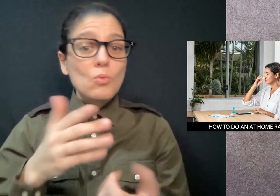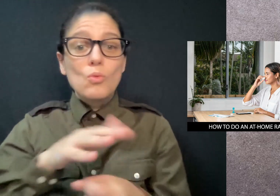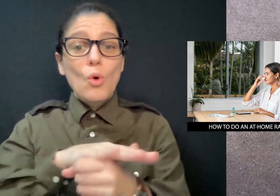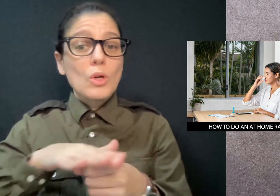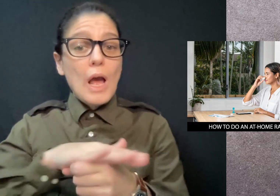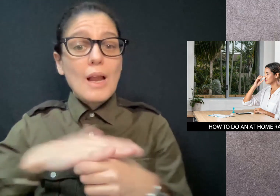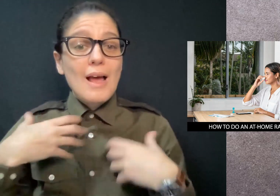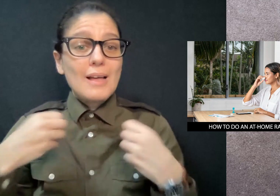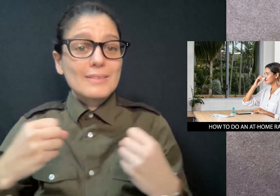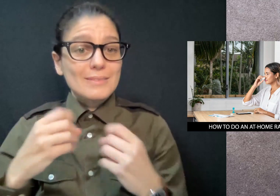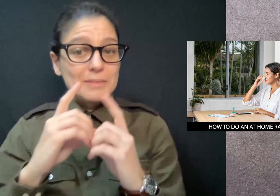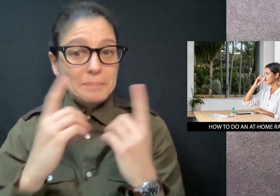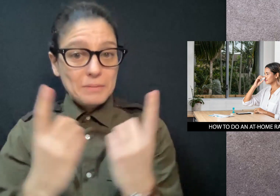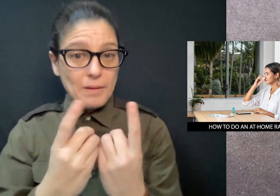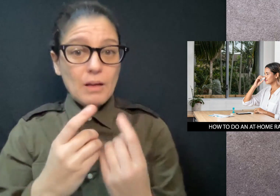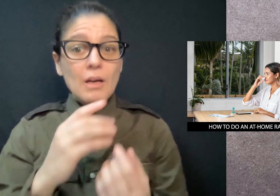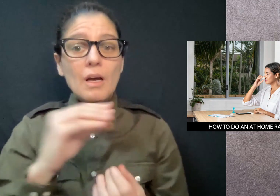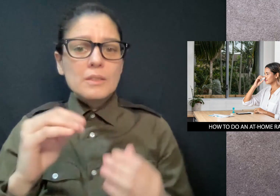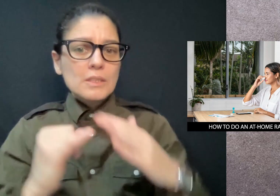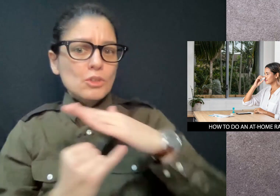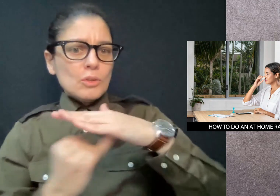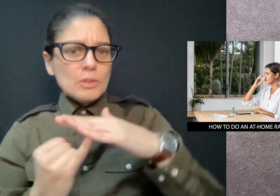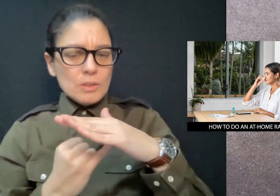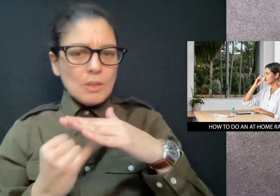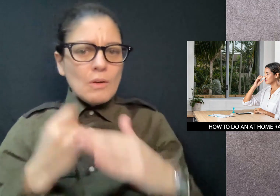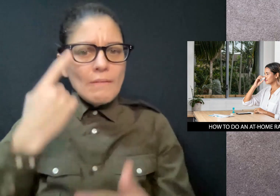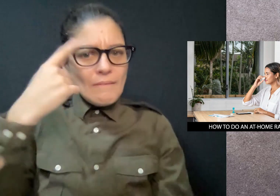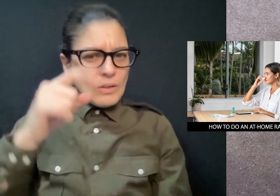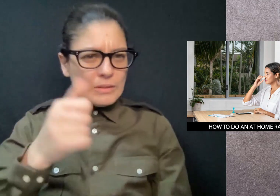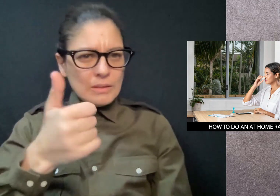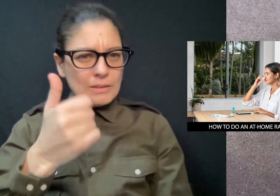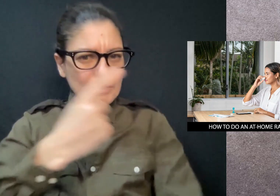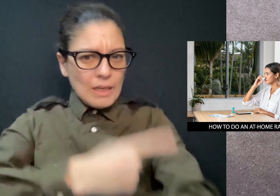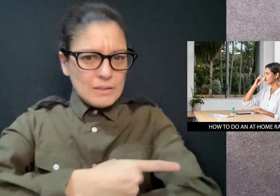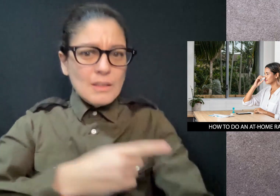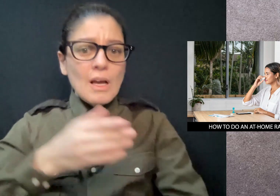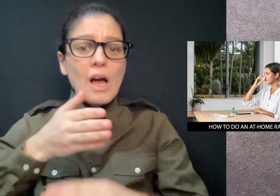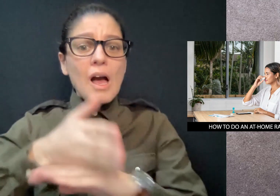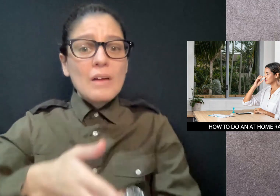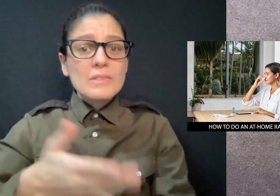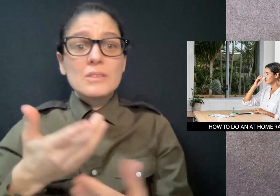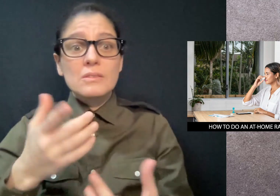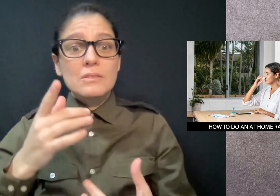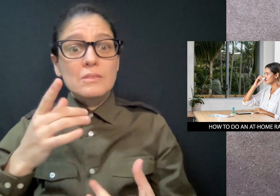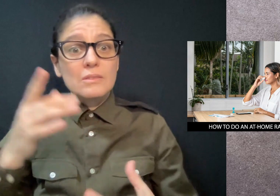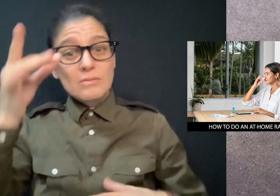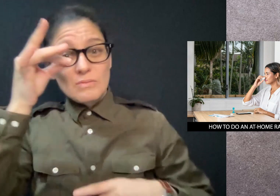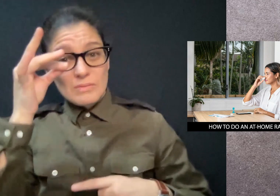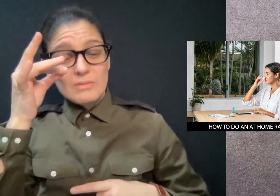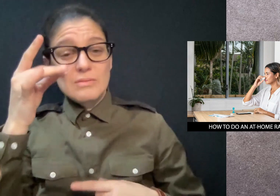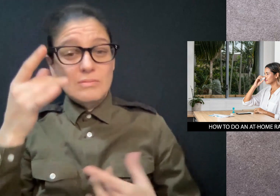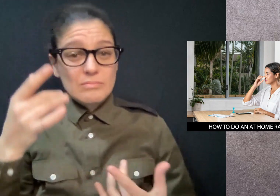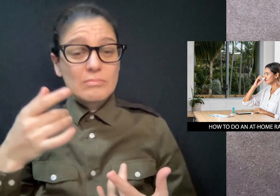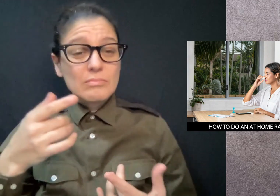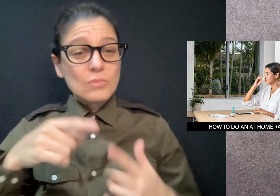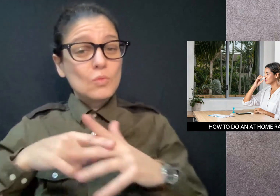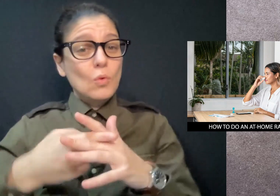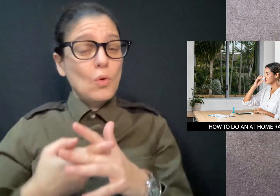The CDC recommends you take the test 5 days after you think you've been exposed to